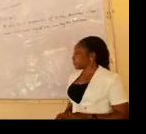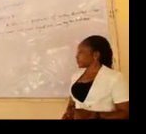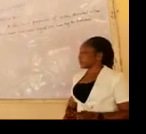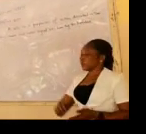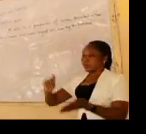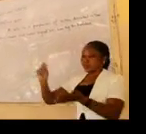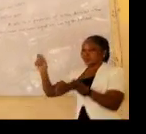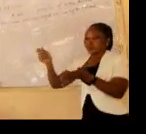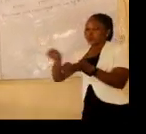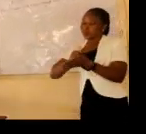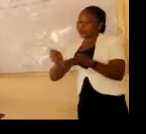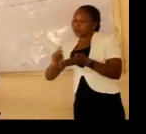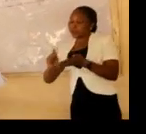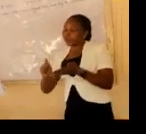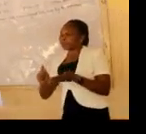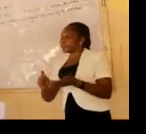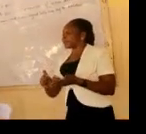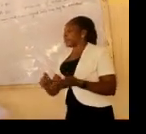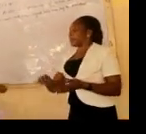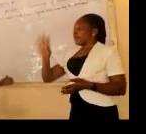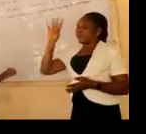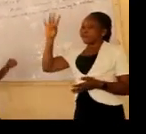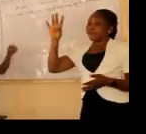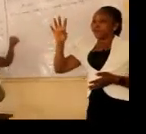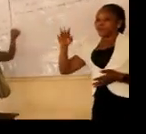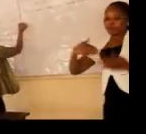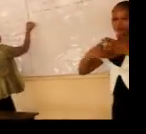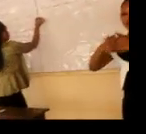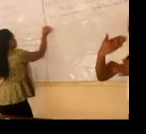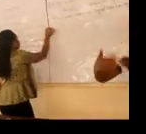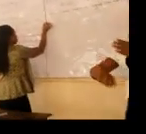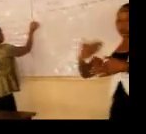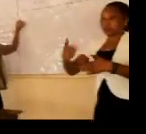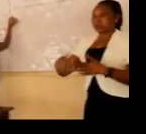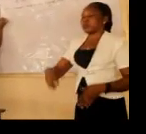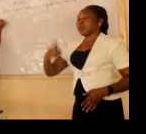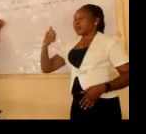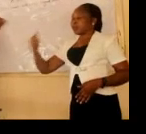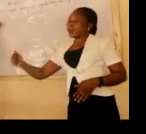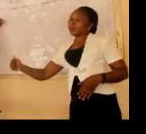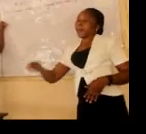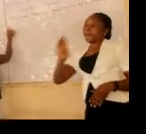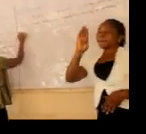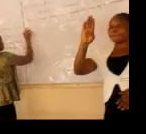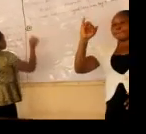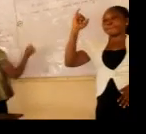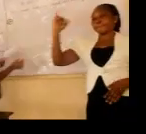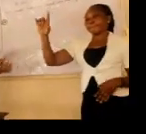presidential system of government. That's number 2B.